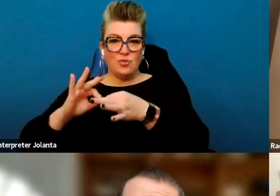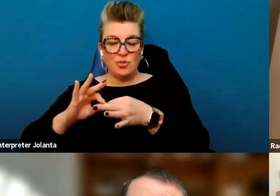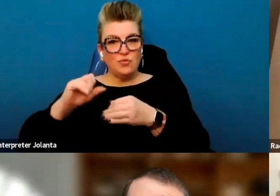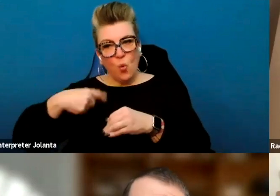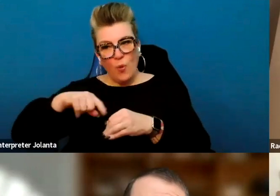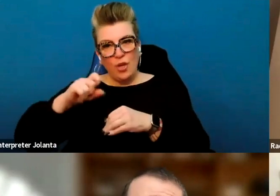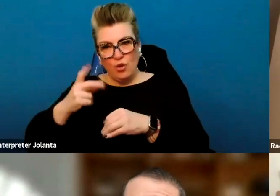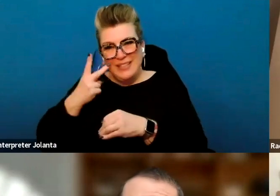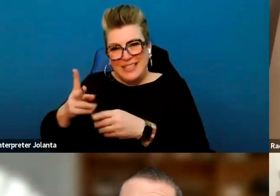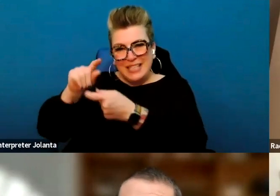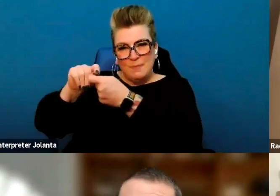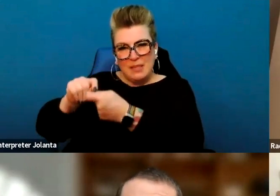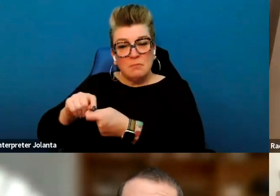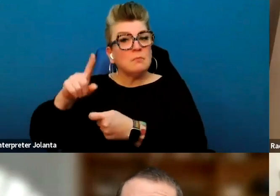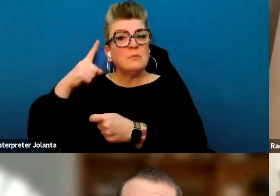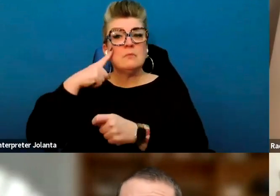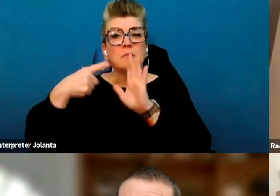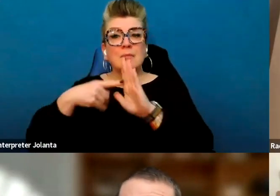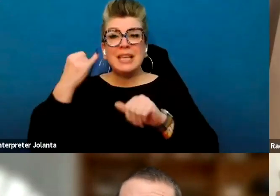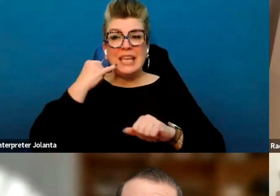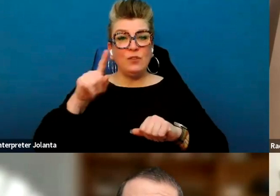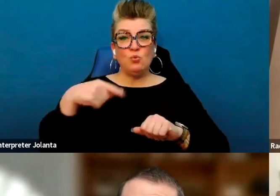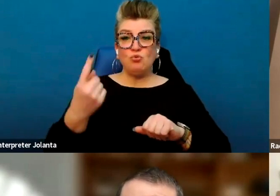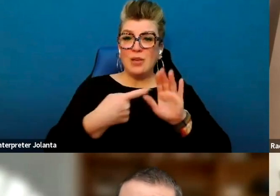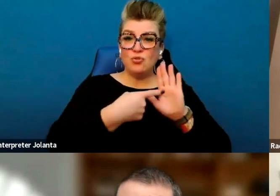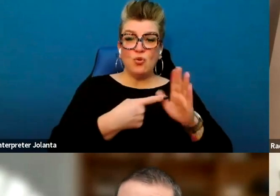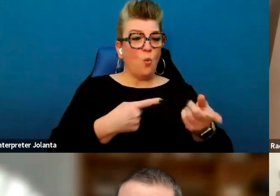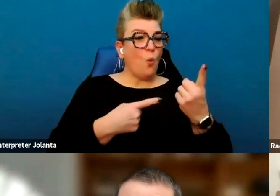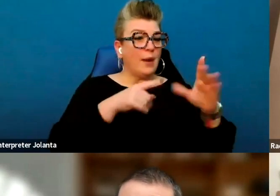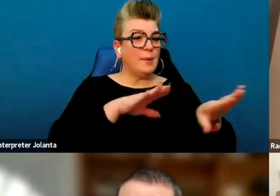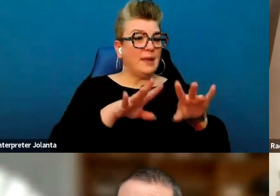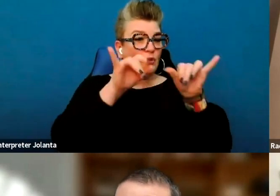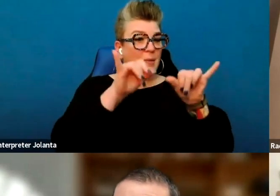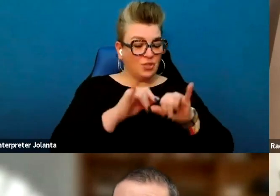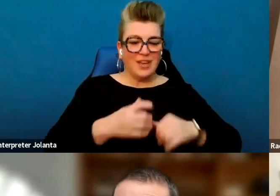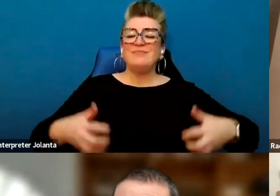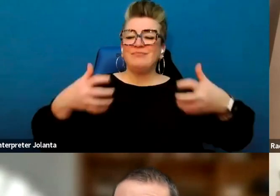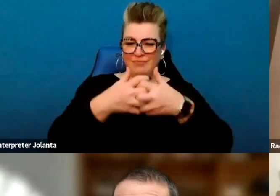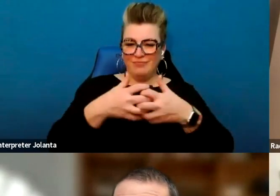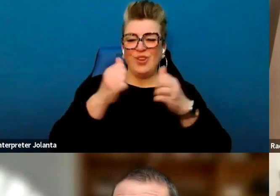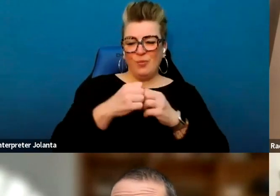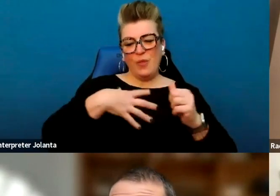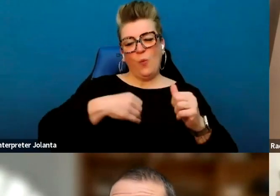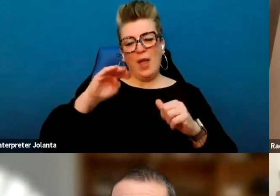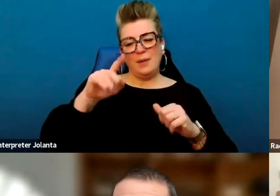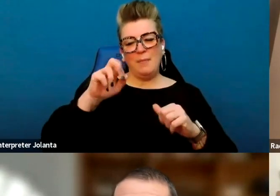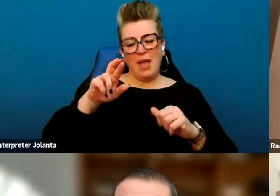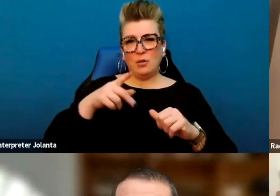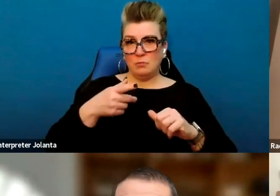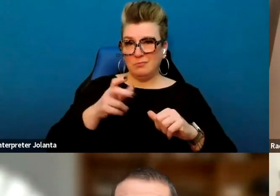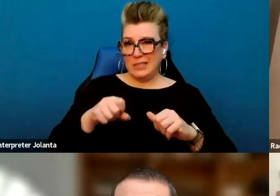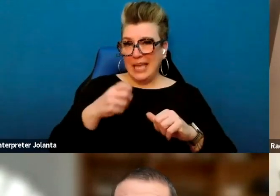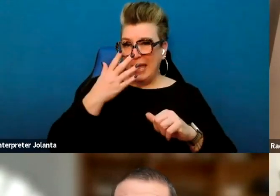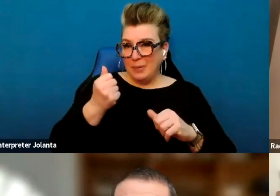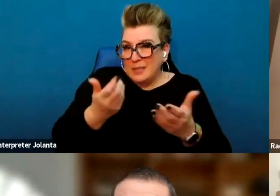relationship. Because if you take one behavioral measure and you show it's correlated with a white matter tract, you kind of like, well, yeah, it could be due